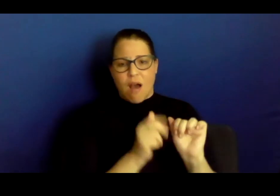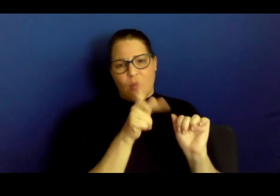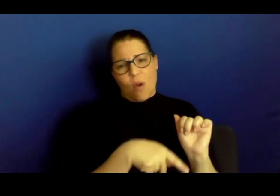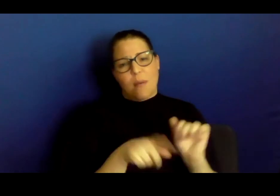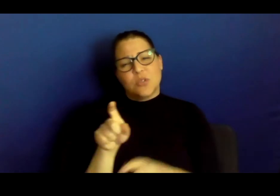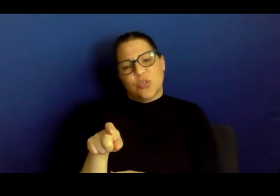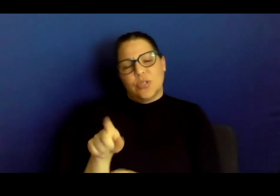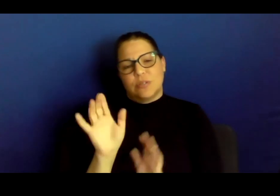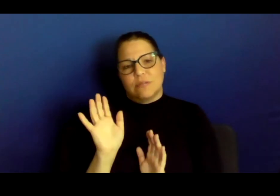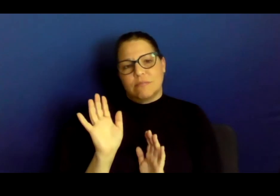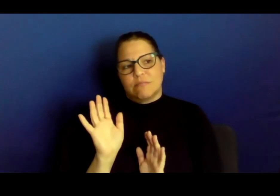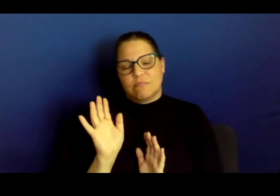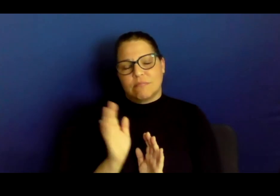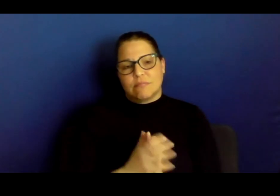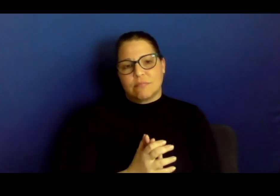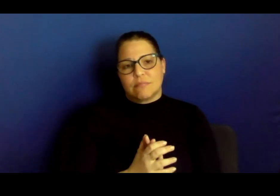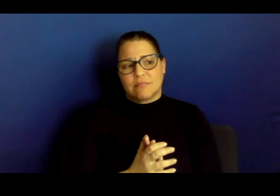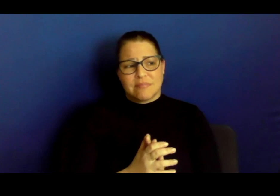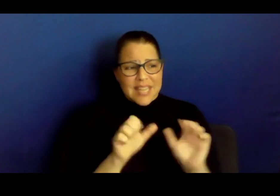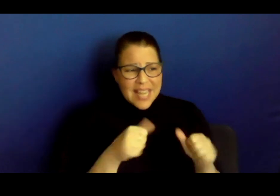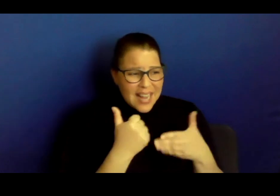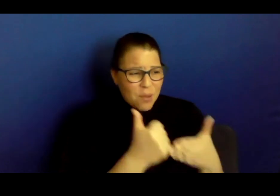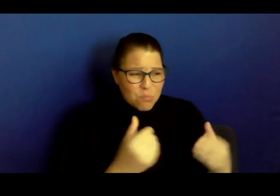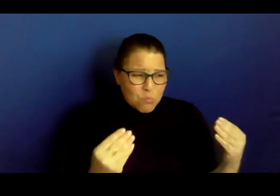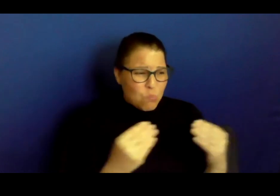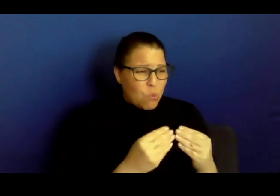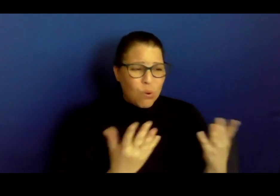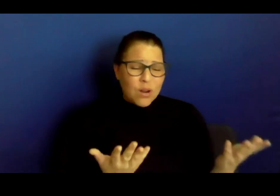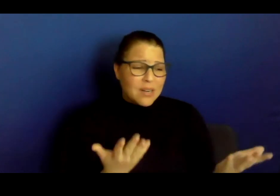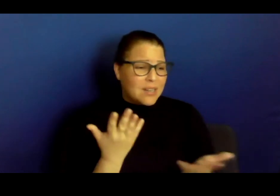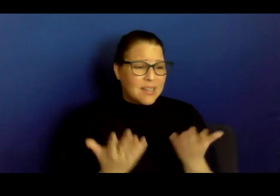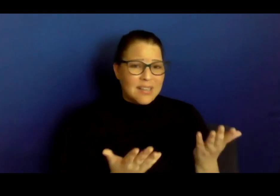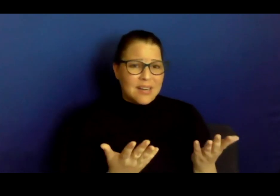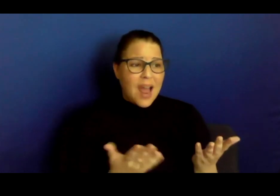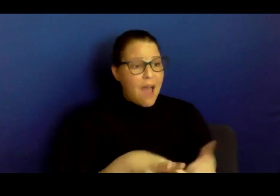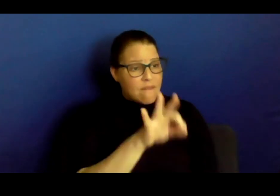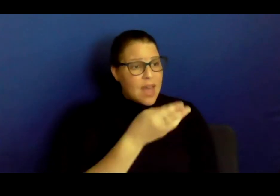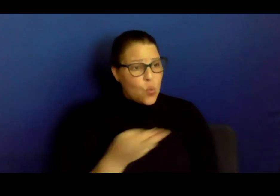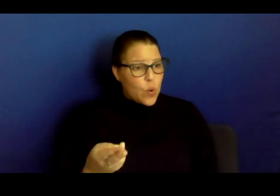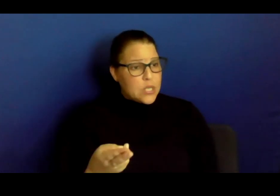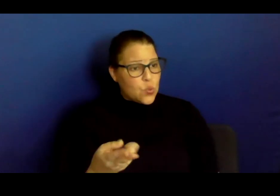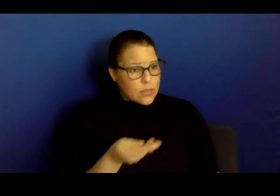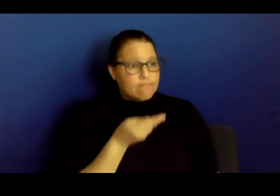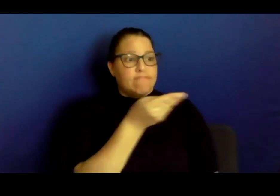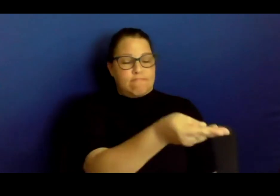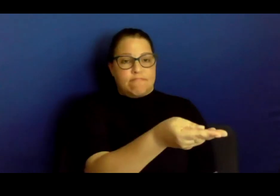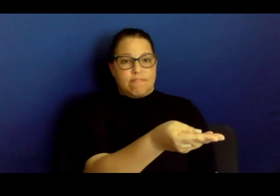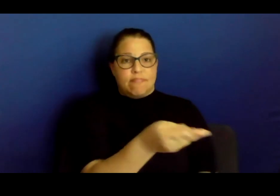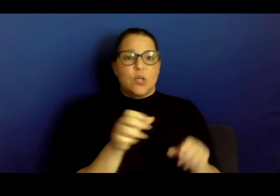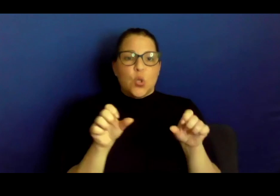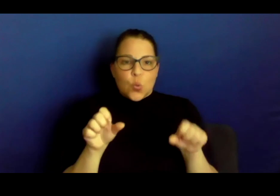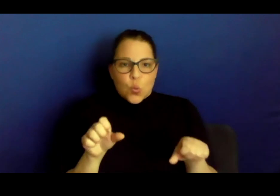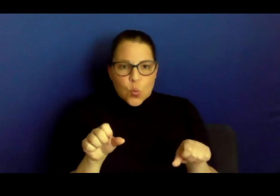honesty with that. Can I do something else for you? Or look, I found this resource that reminded me of you. You